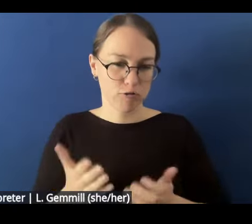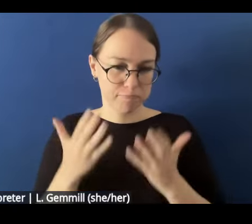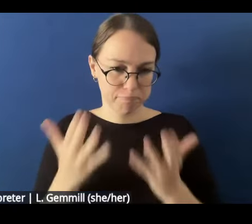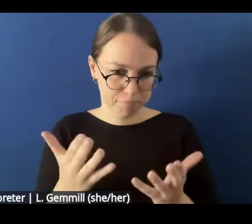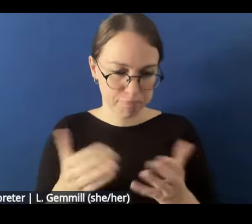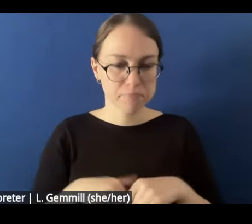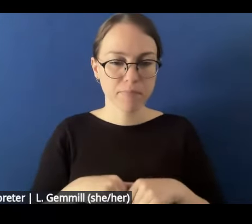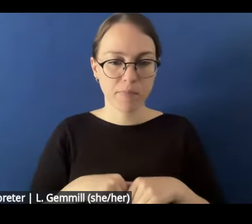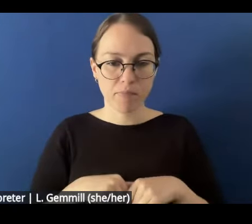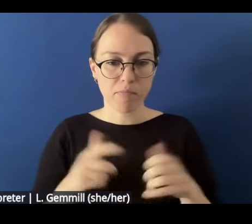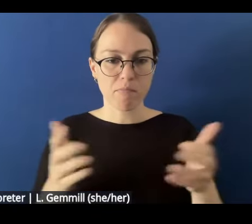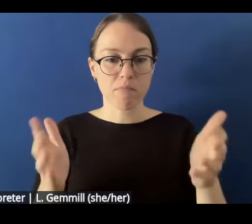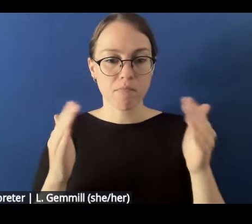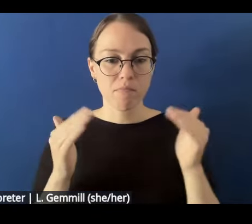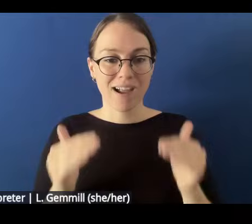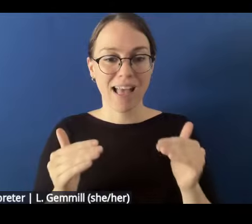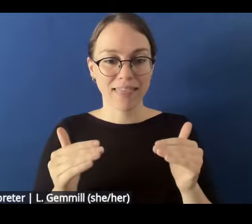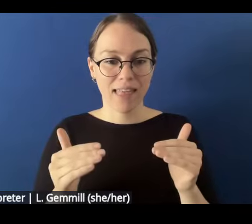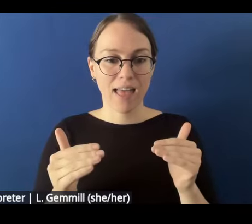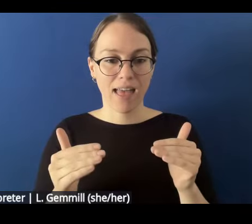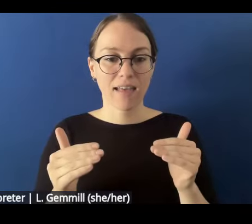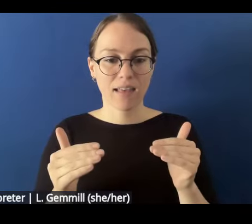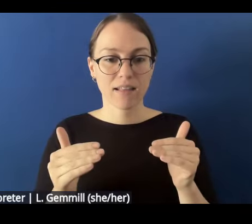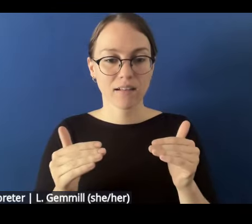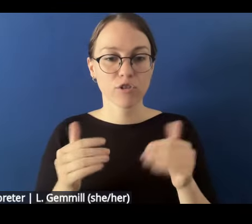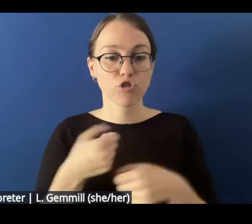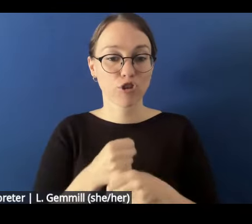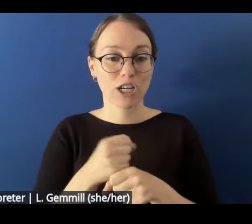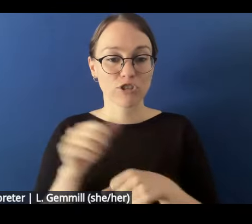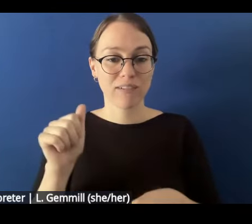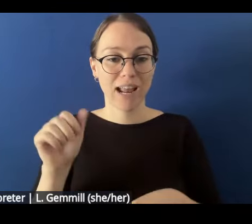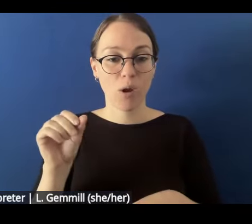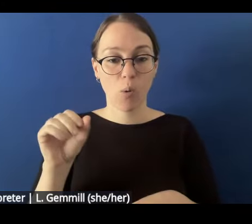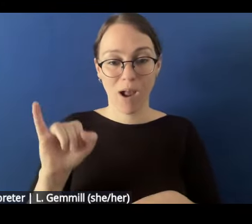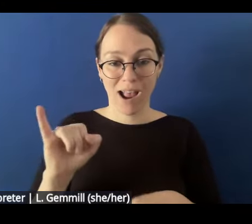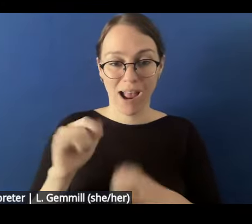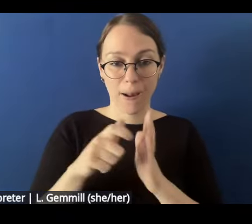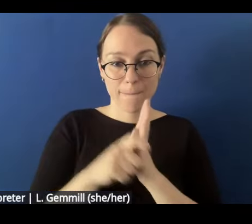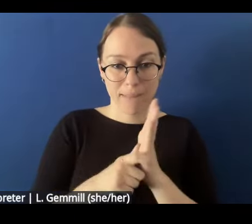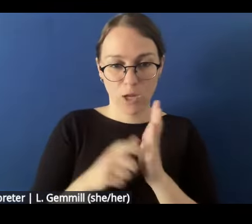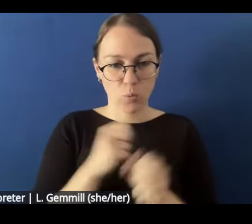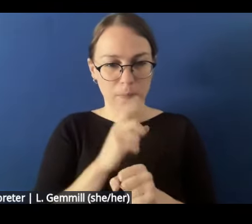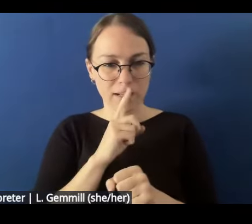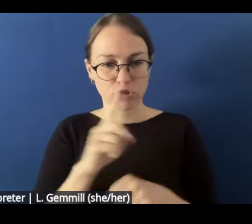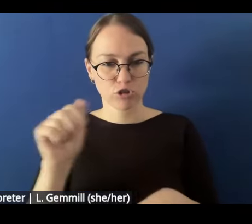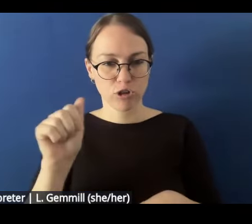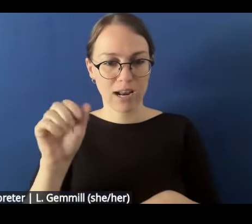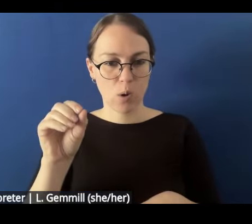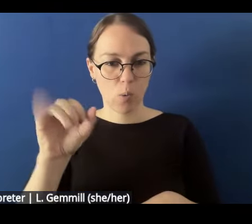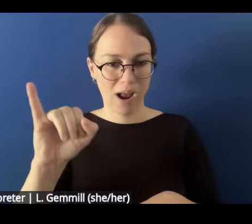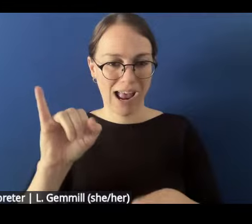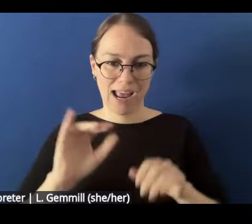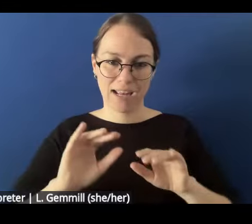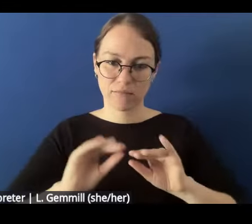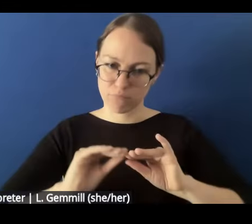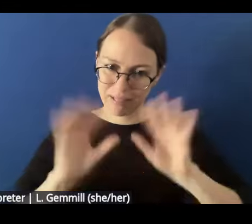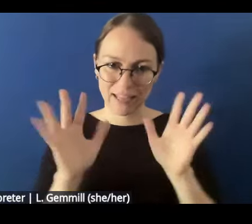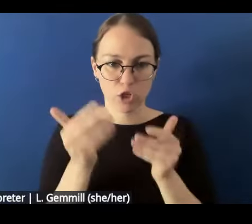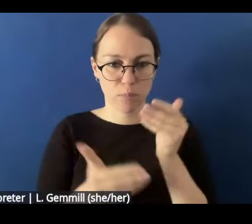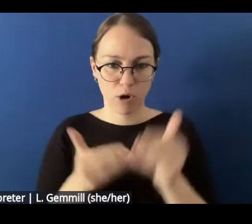or something to kind of clarify the AOI process. And I think that's all. And then plus the clarification with the